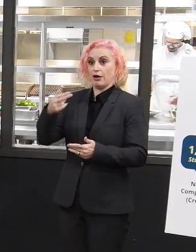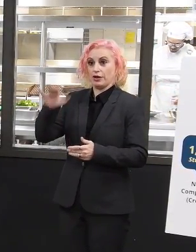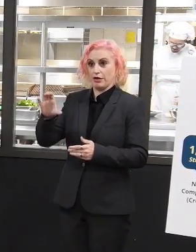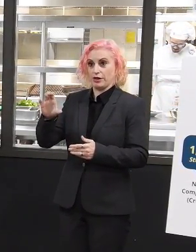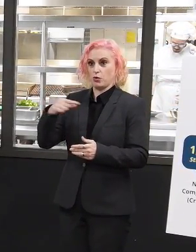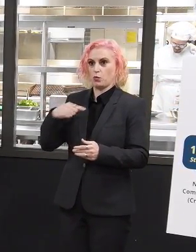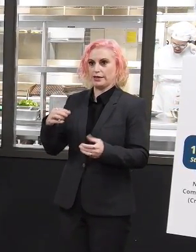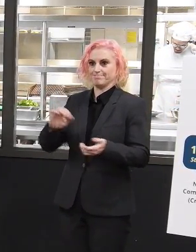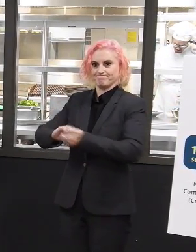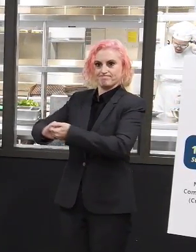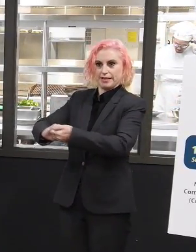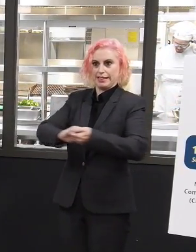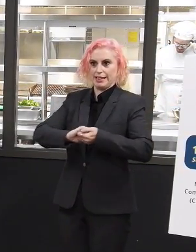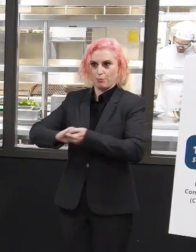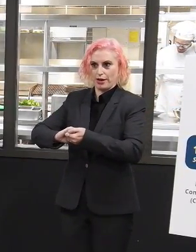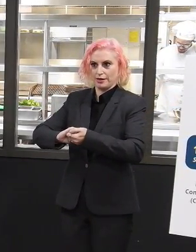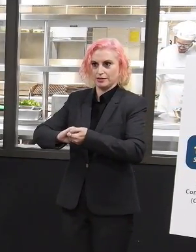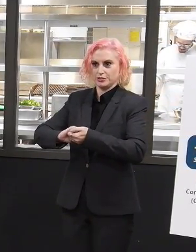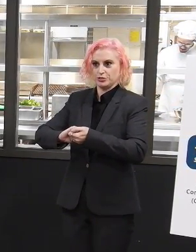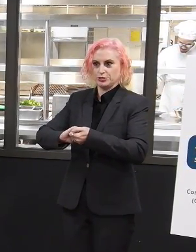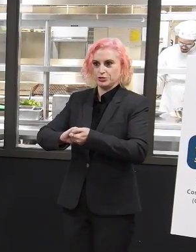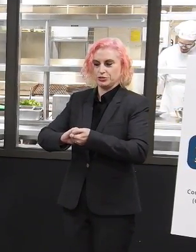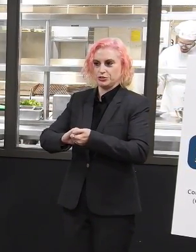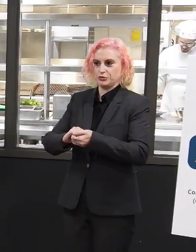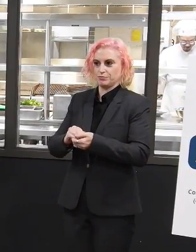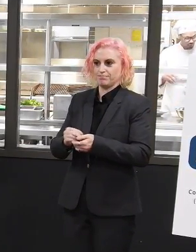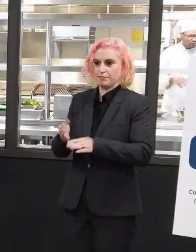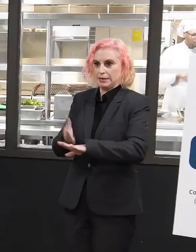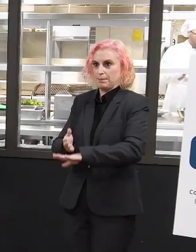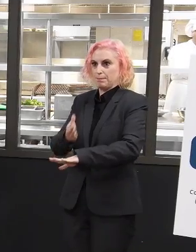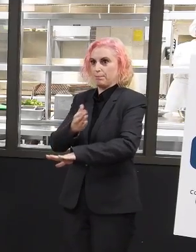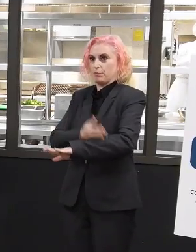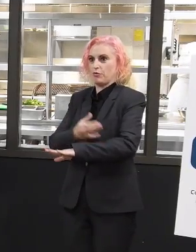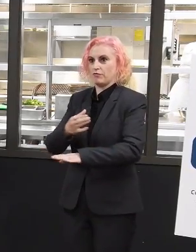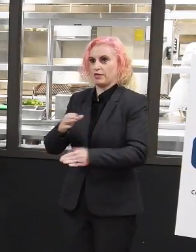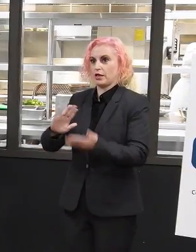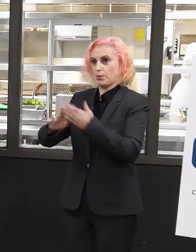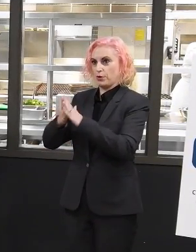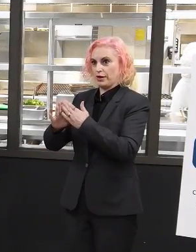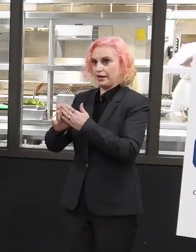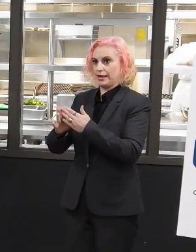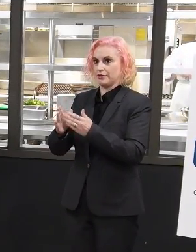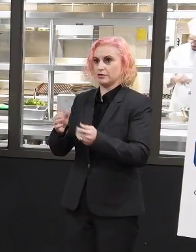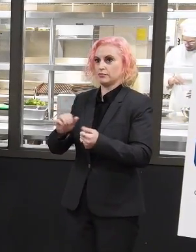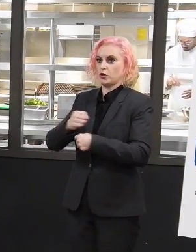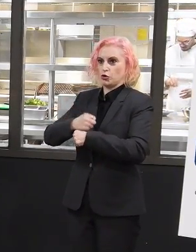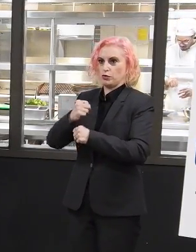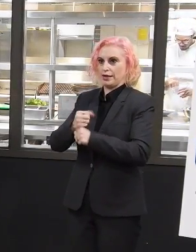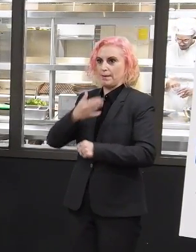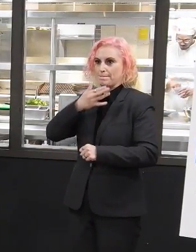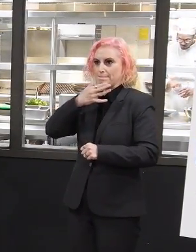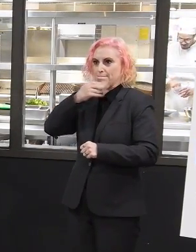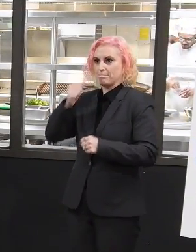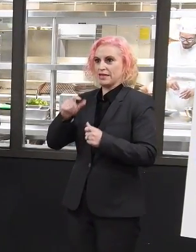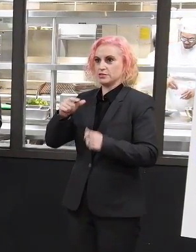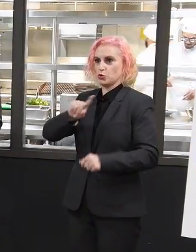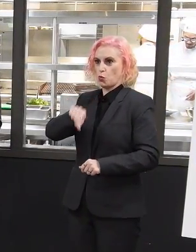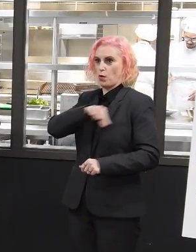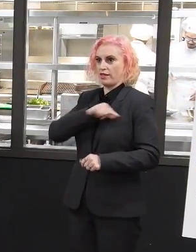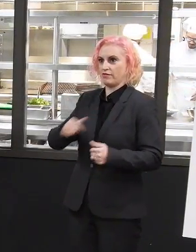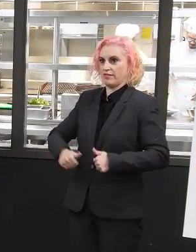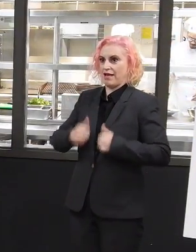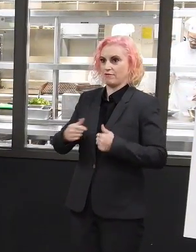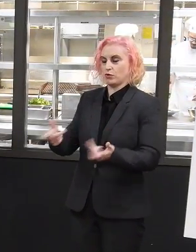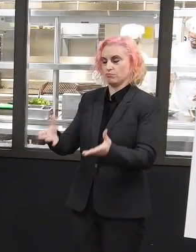we collaborate to enrich our community and create the very best quality of life for all. We received the Robert